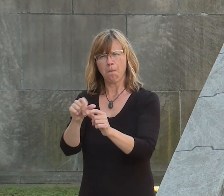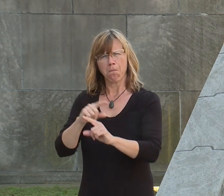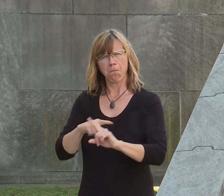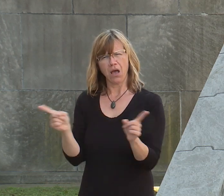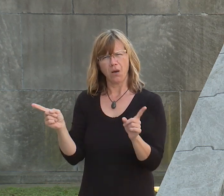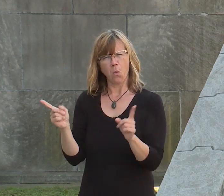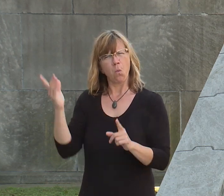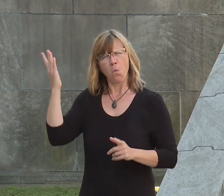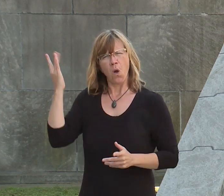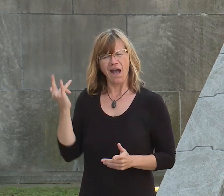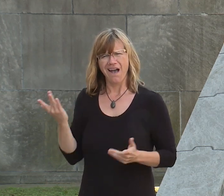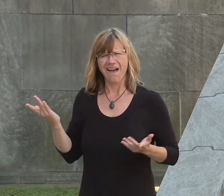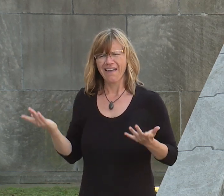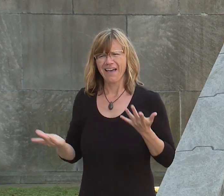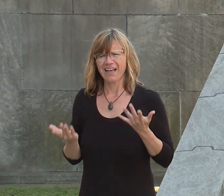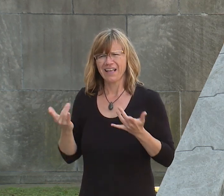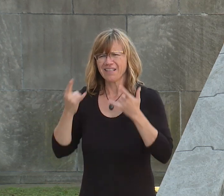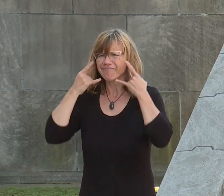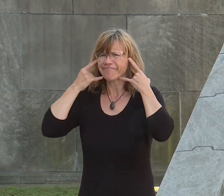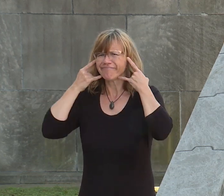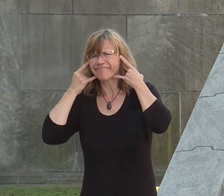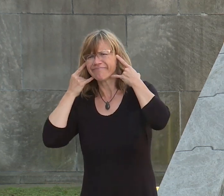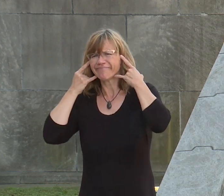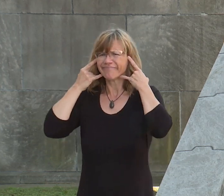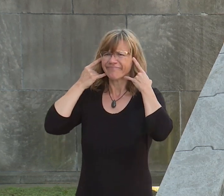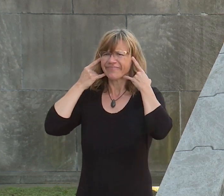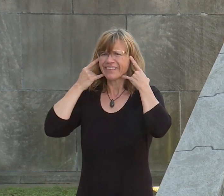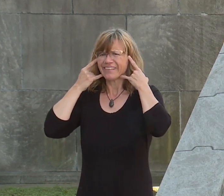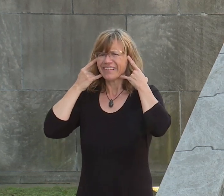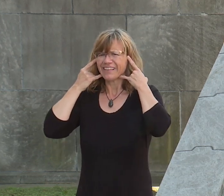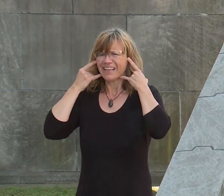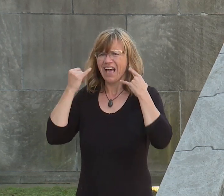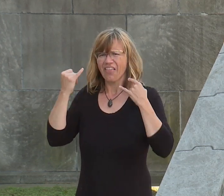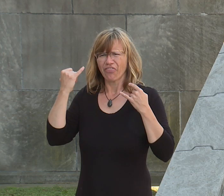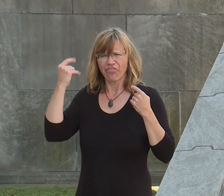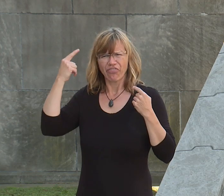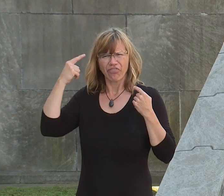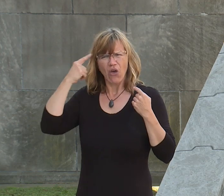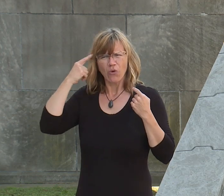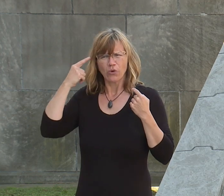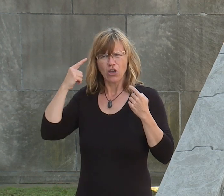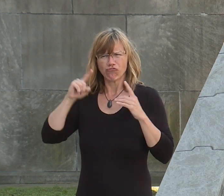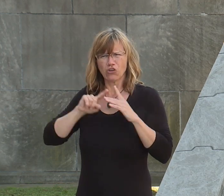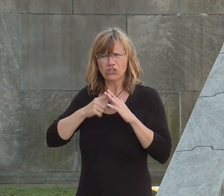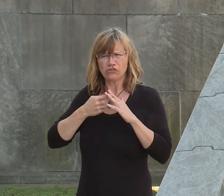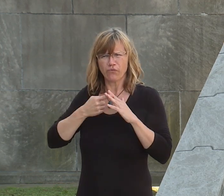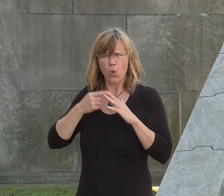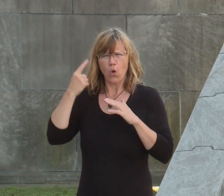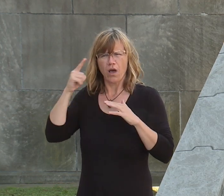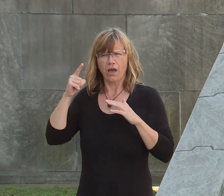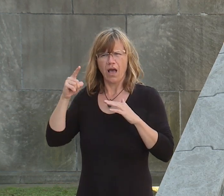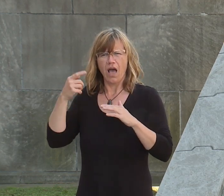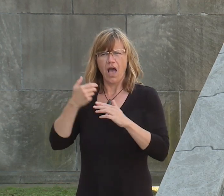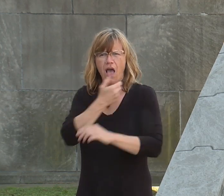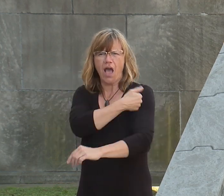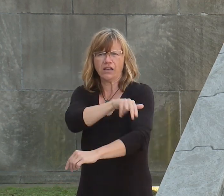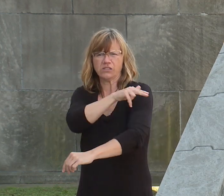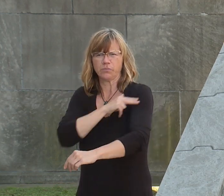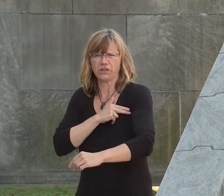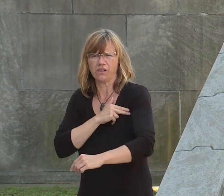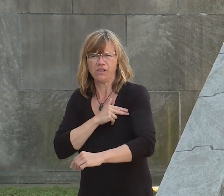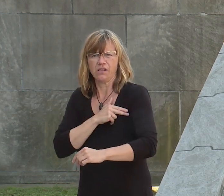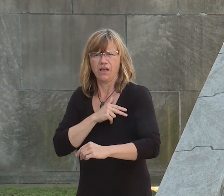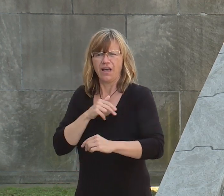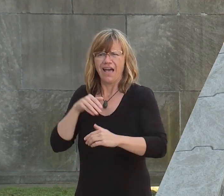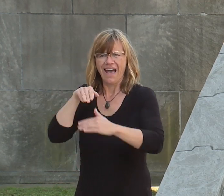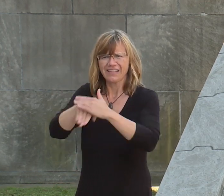mask mandate to continue? I thought the original purpose was to reduce capacity at hospitals to wear the mask, and now that... Well, that was multiple,